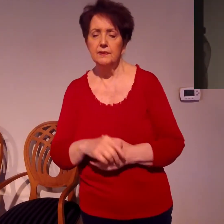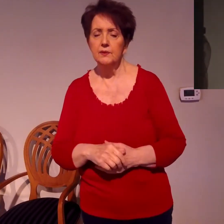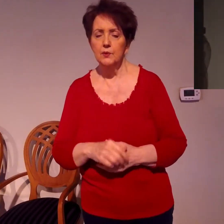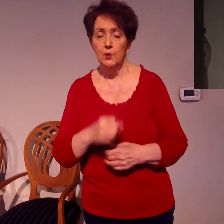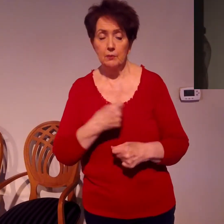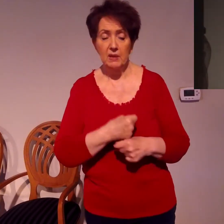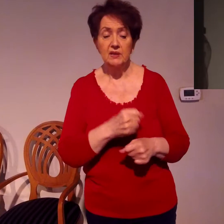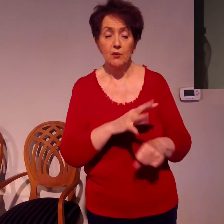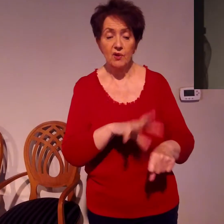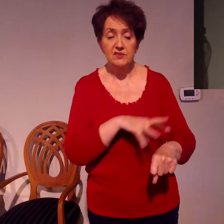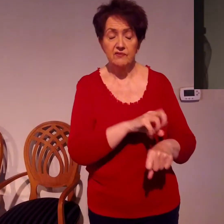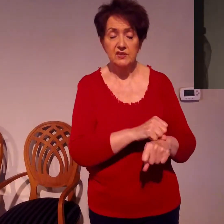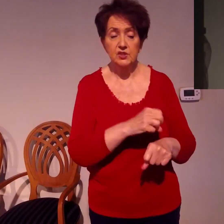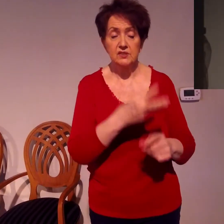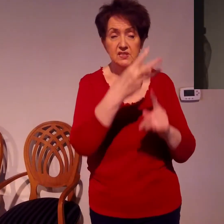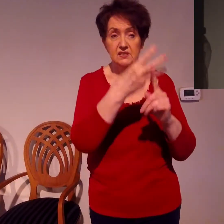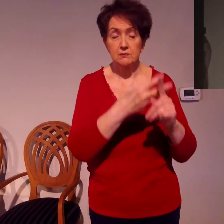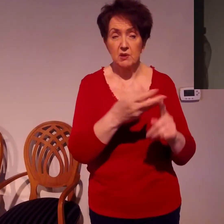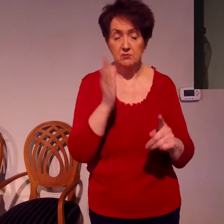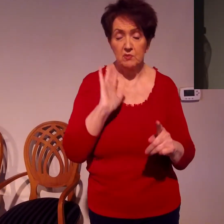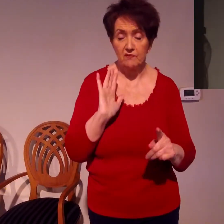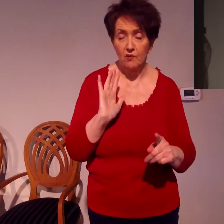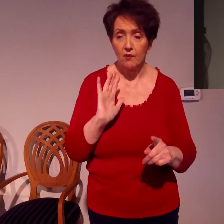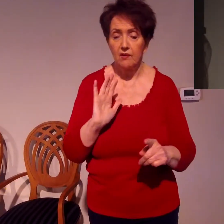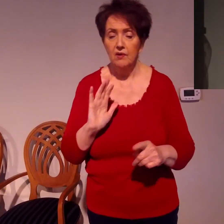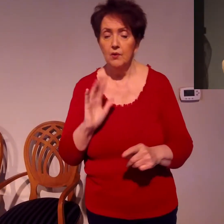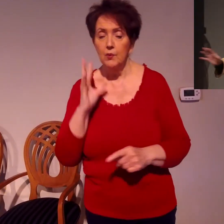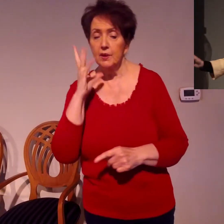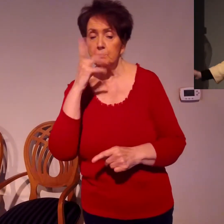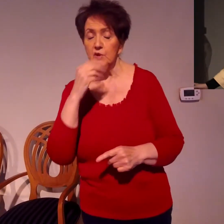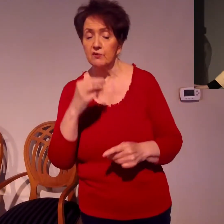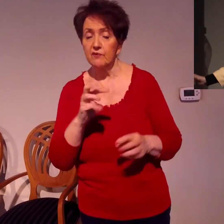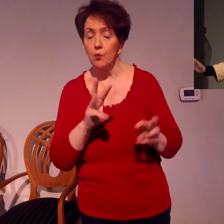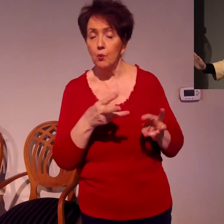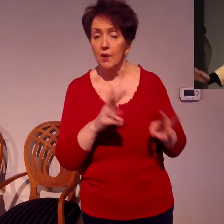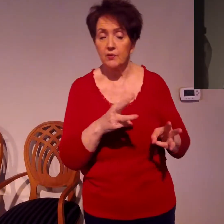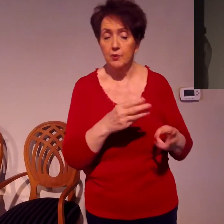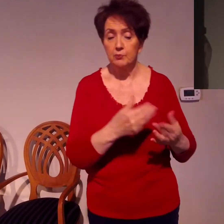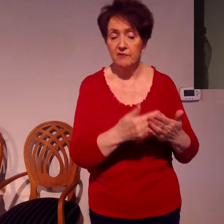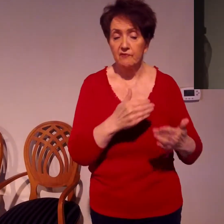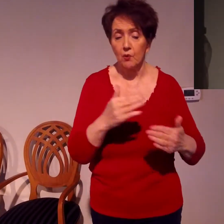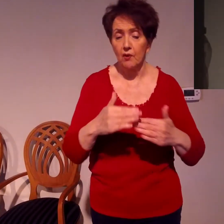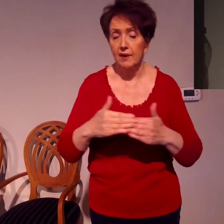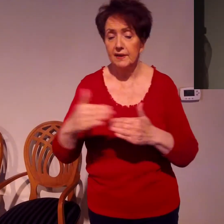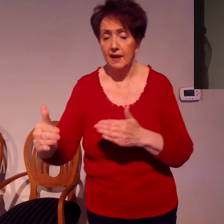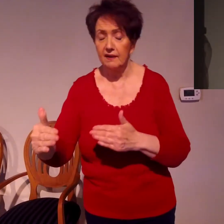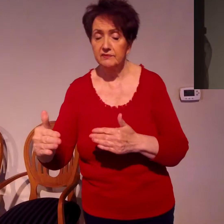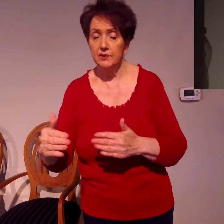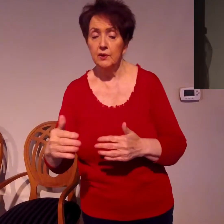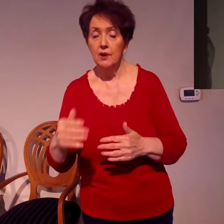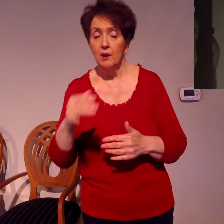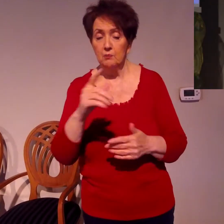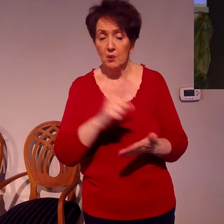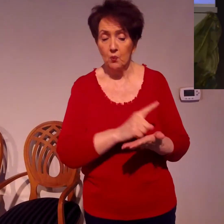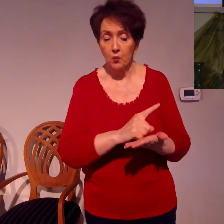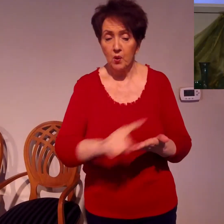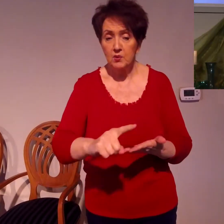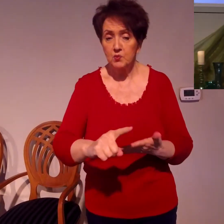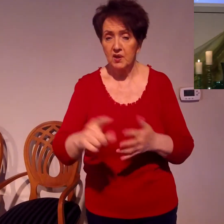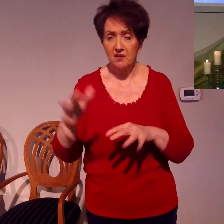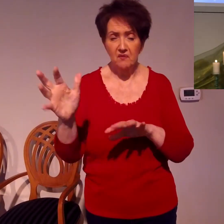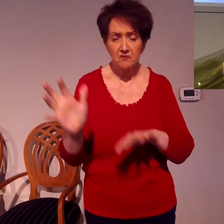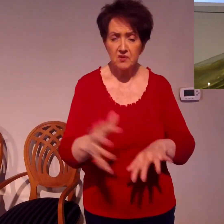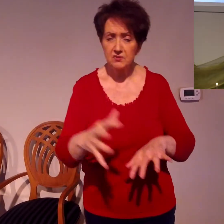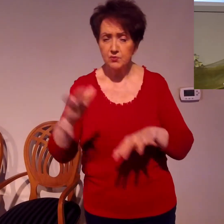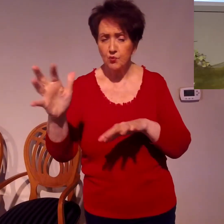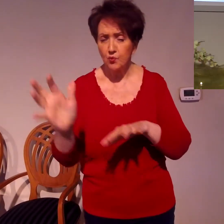advance. And it was a week. They had had beautiful weather before and after, and here was a week of just torrential downpour. At some point, Peter said, well,